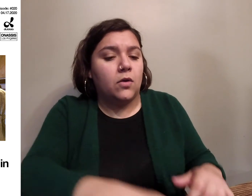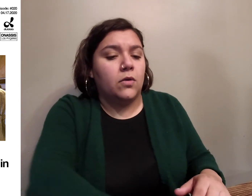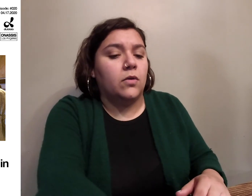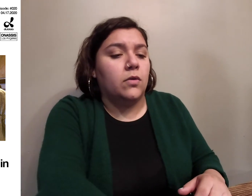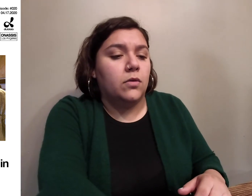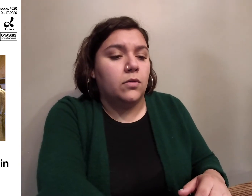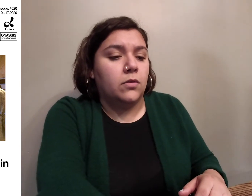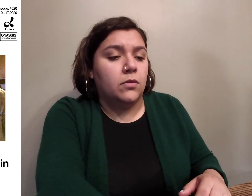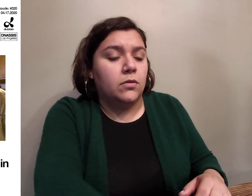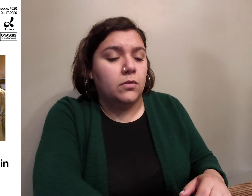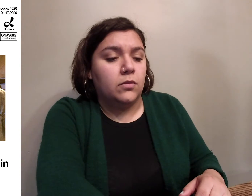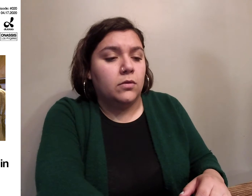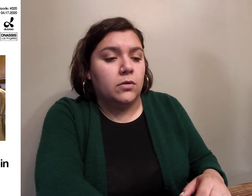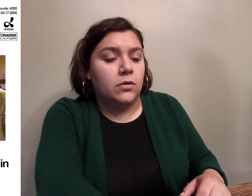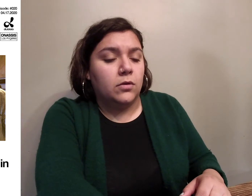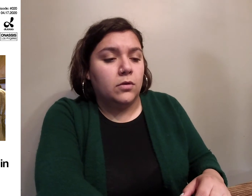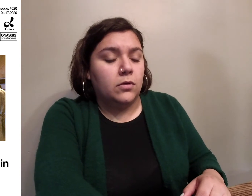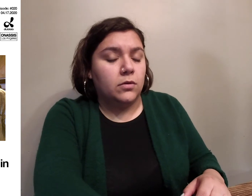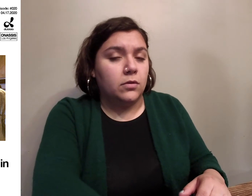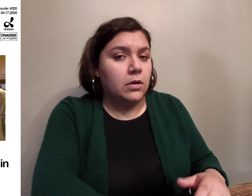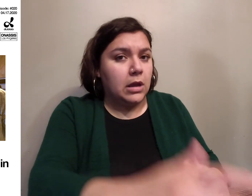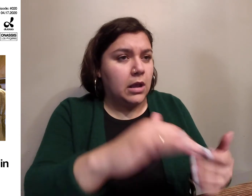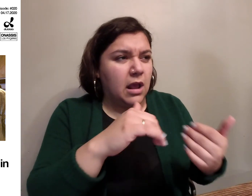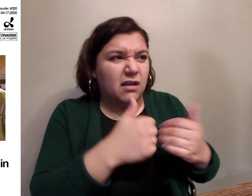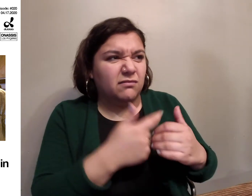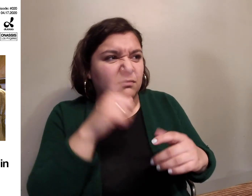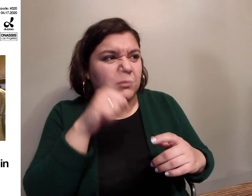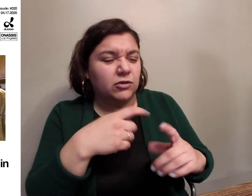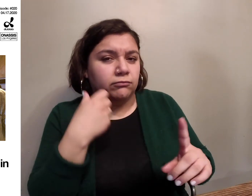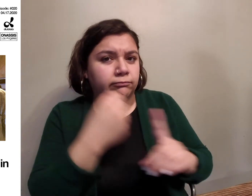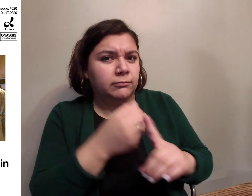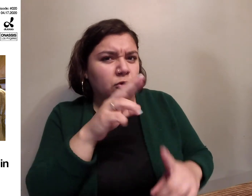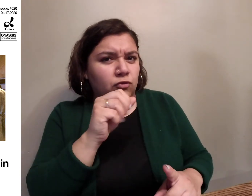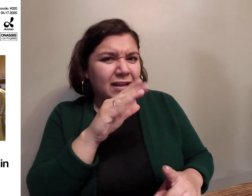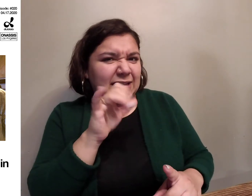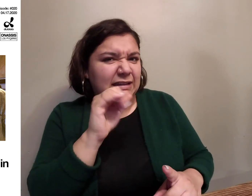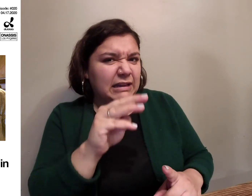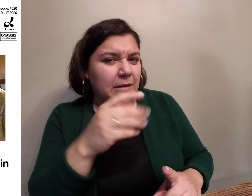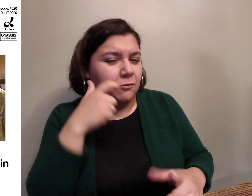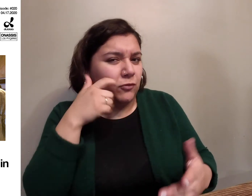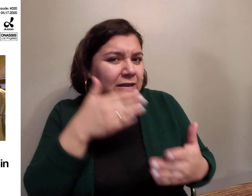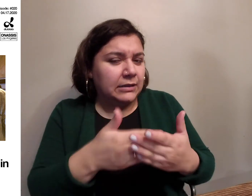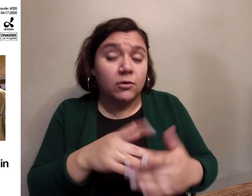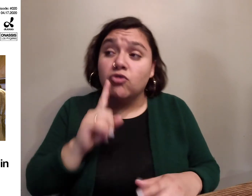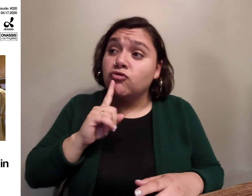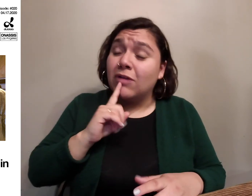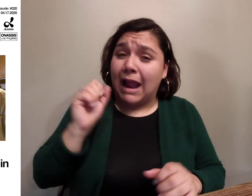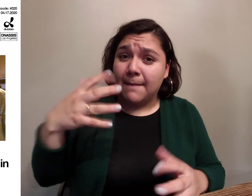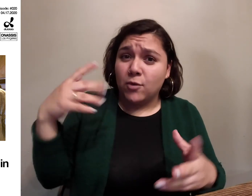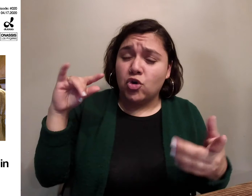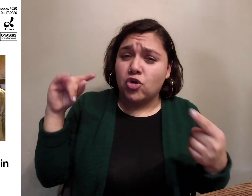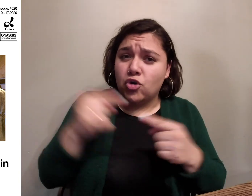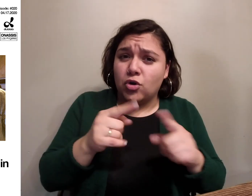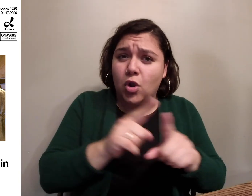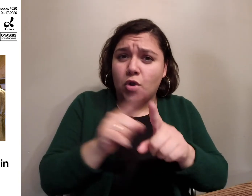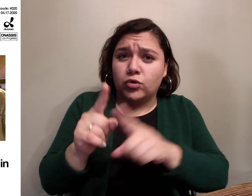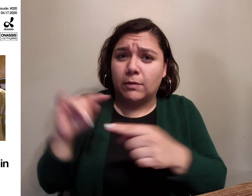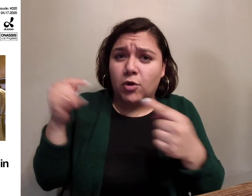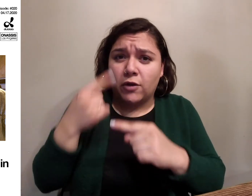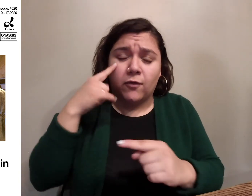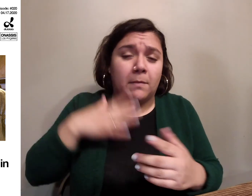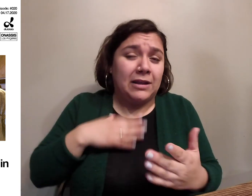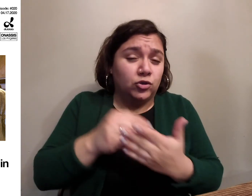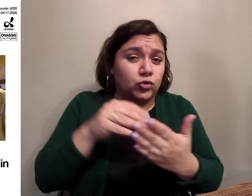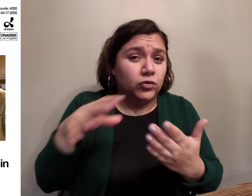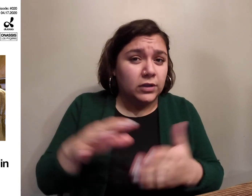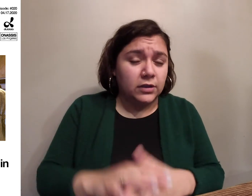ahead. Sorry. I'm so hurt. I'm so hurt by it, and I'm also hurt for my students in